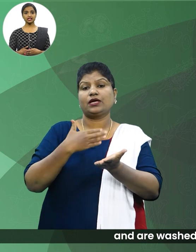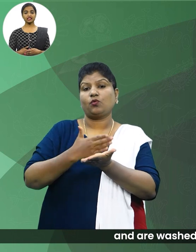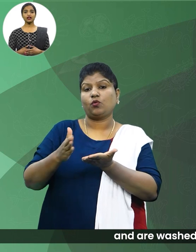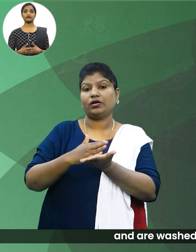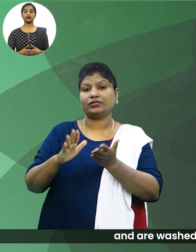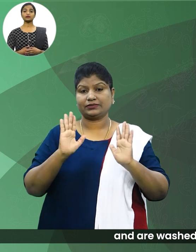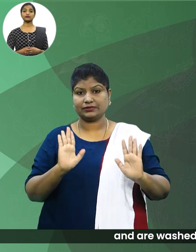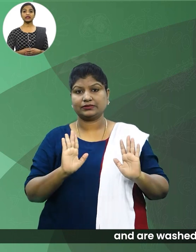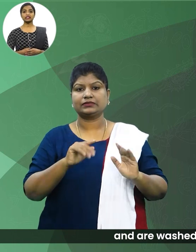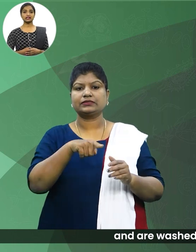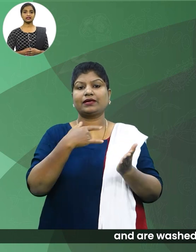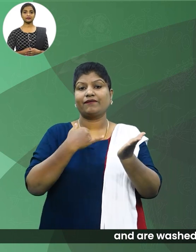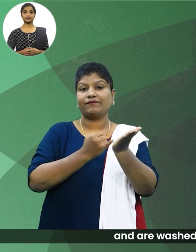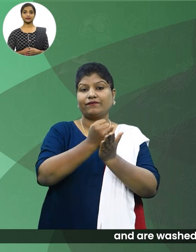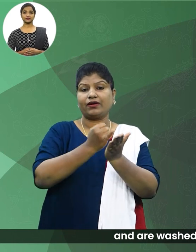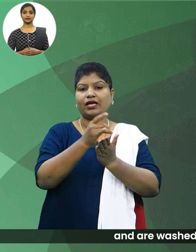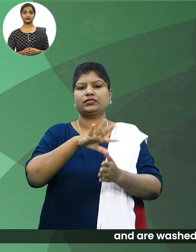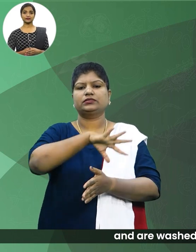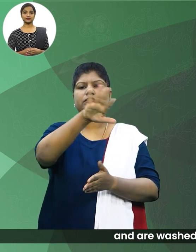bodies from the fields.